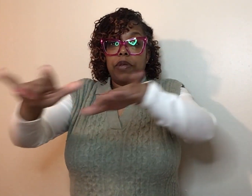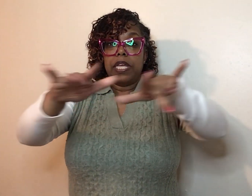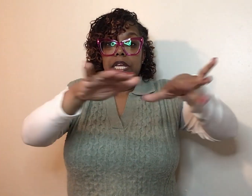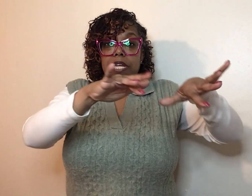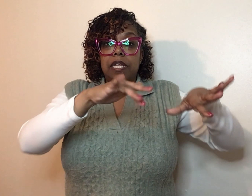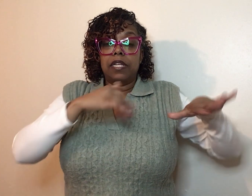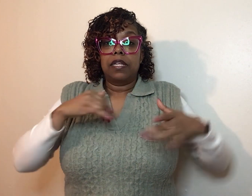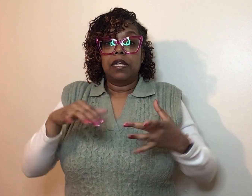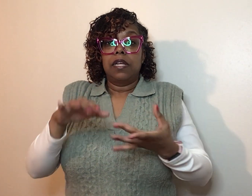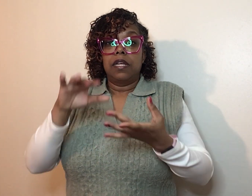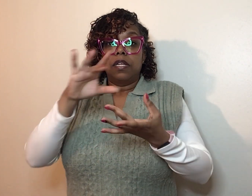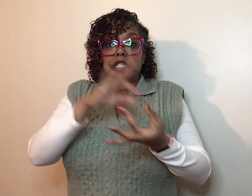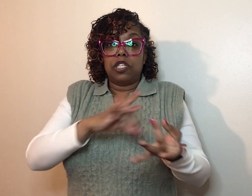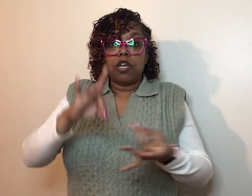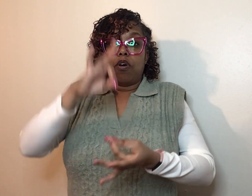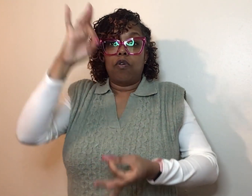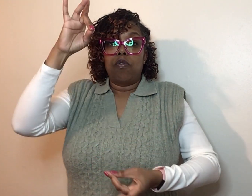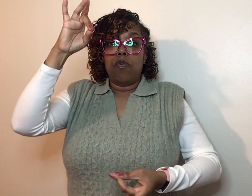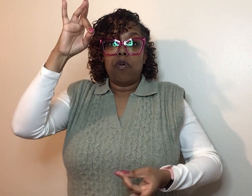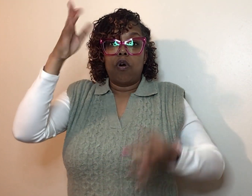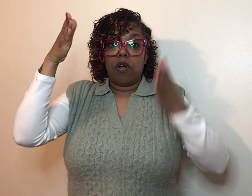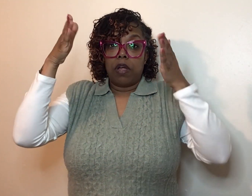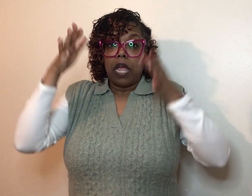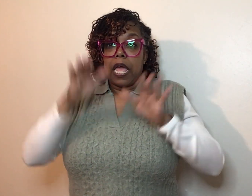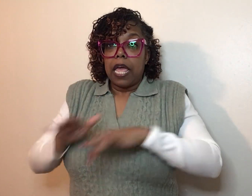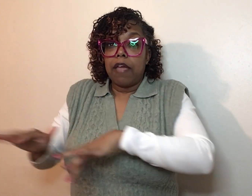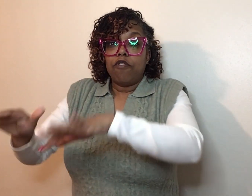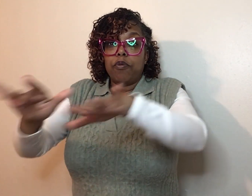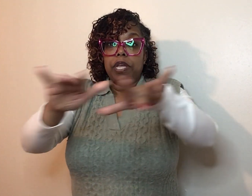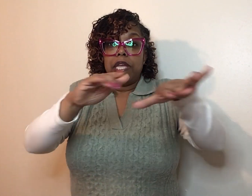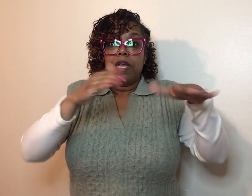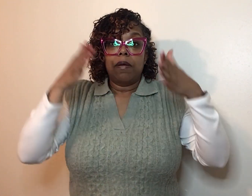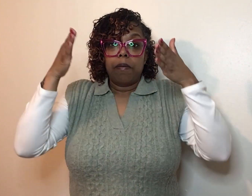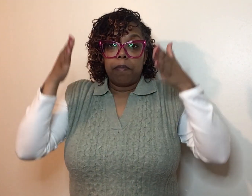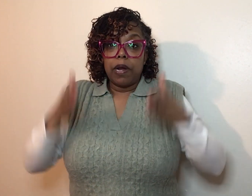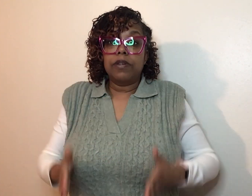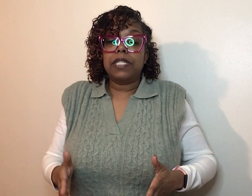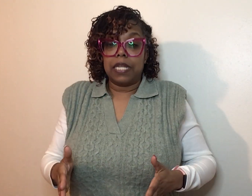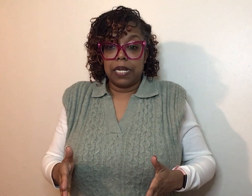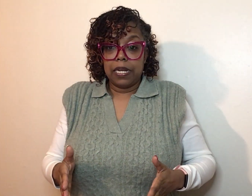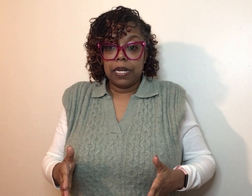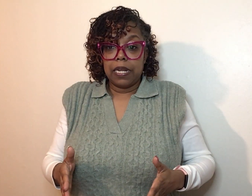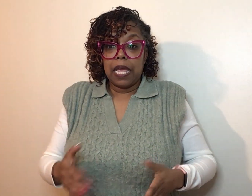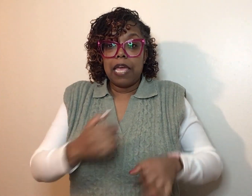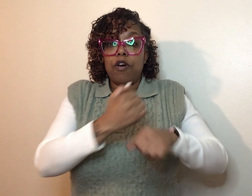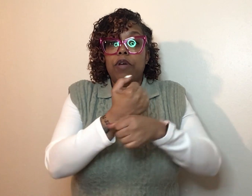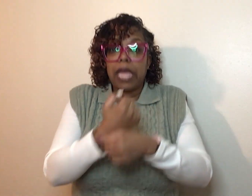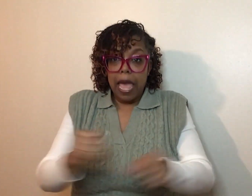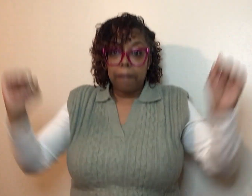every soul or every person held